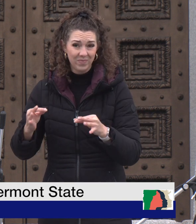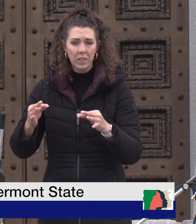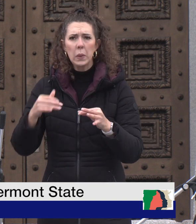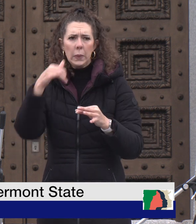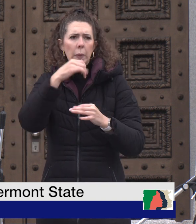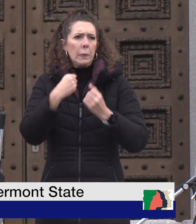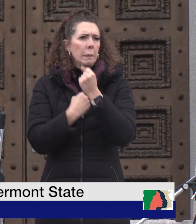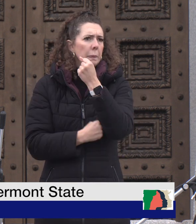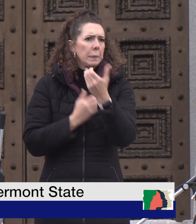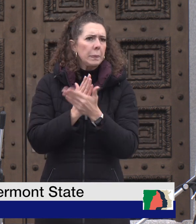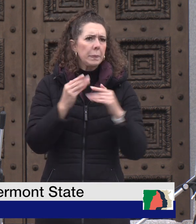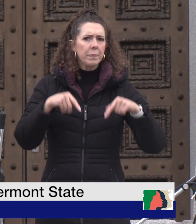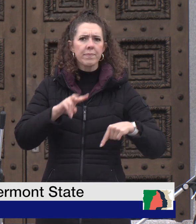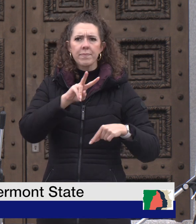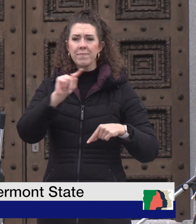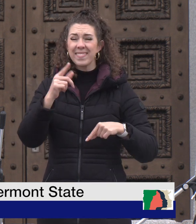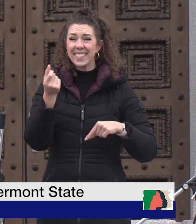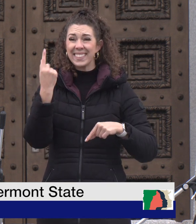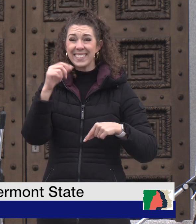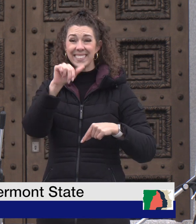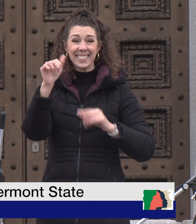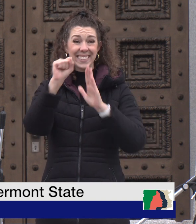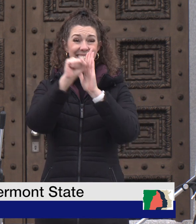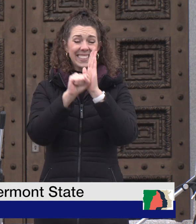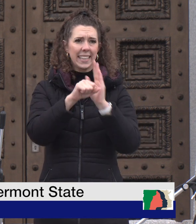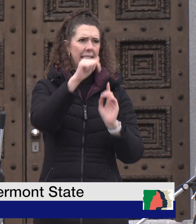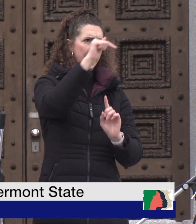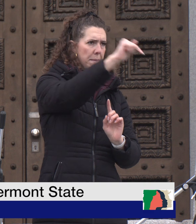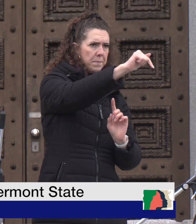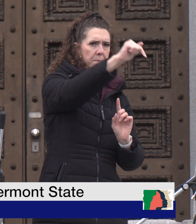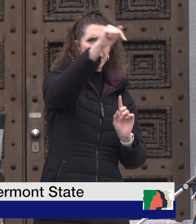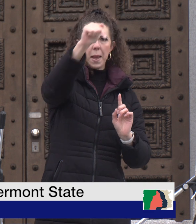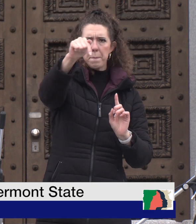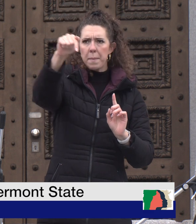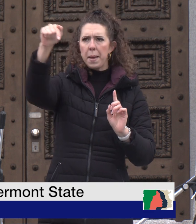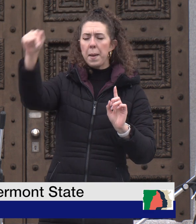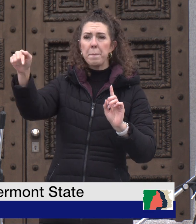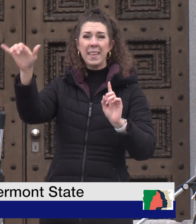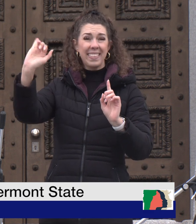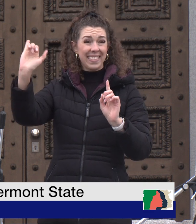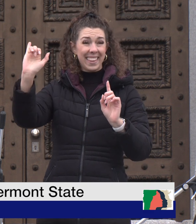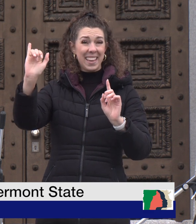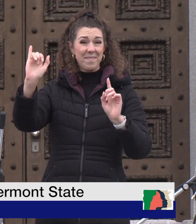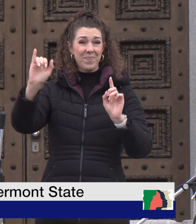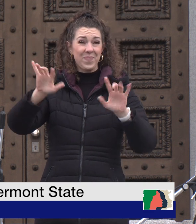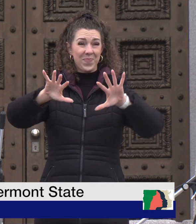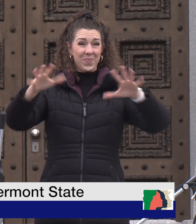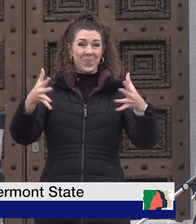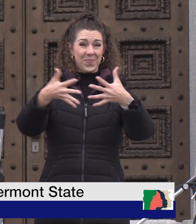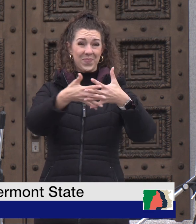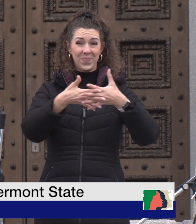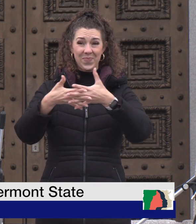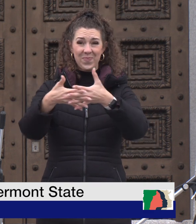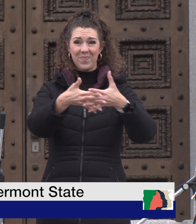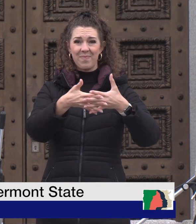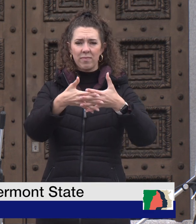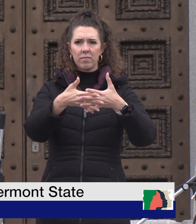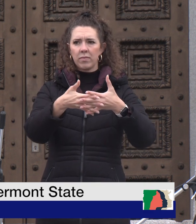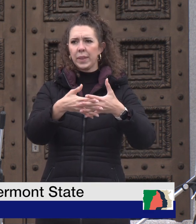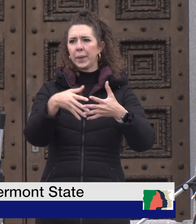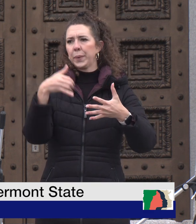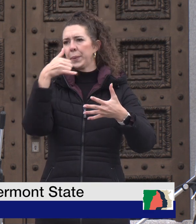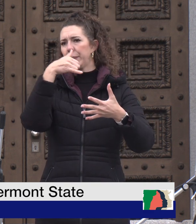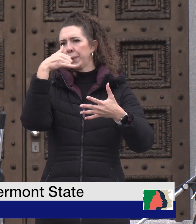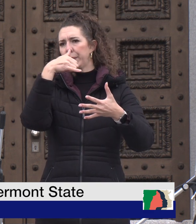Vermont, in state after state, and at the national level, it has been and it continues to be